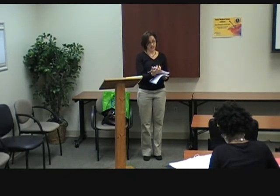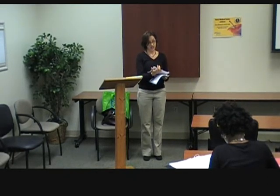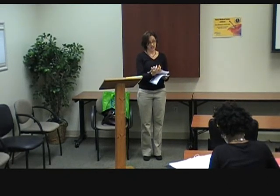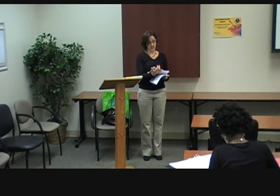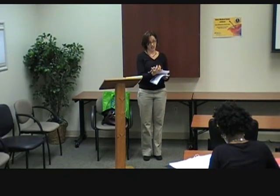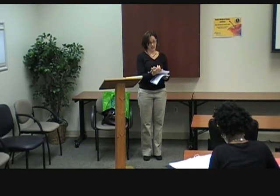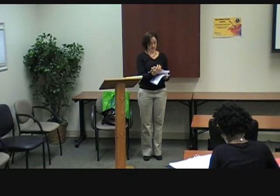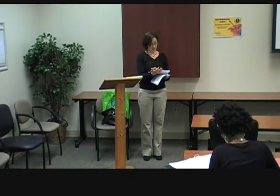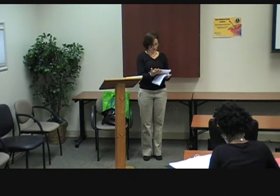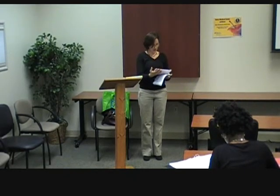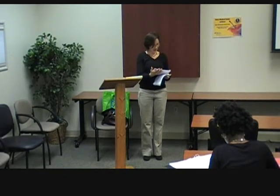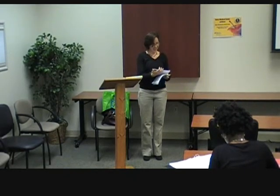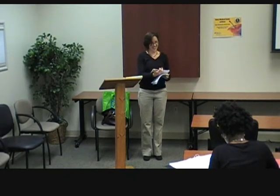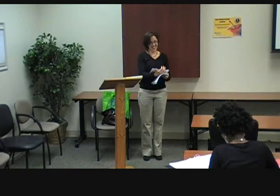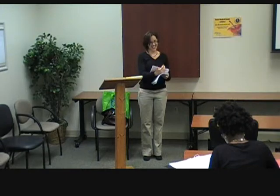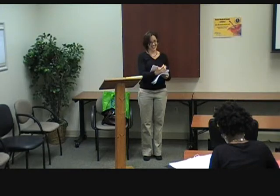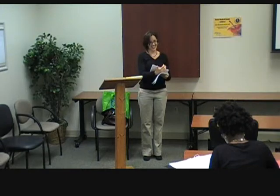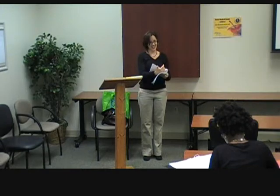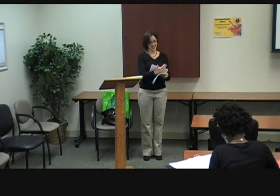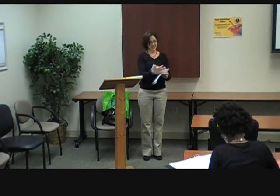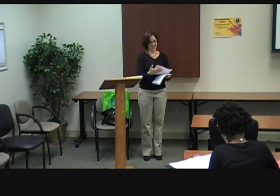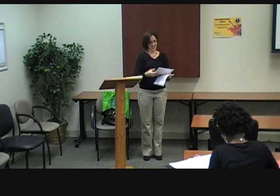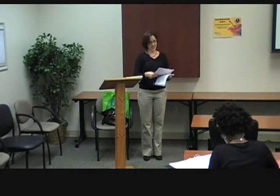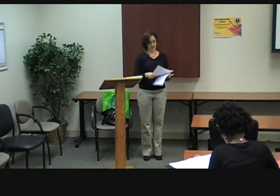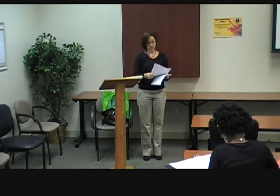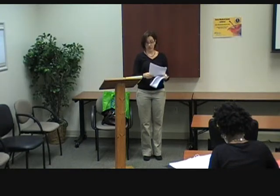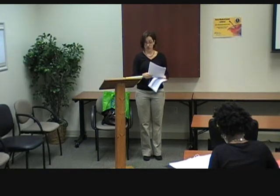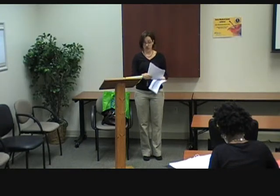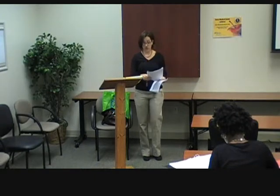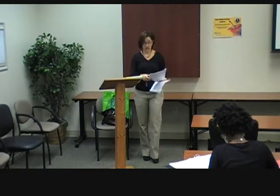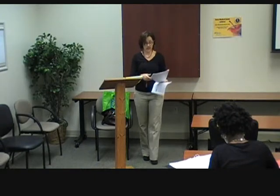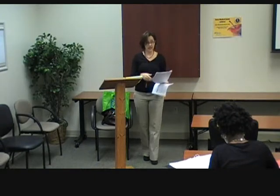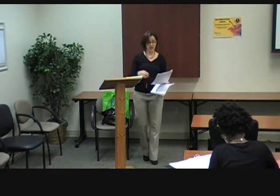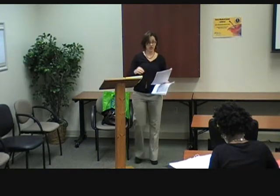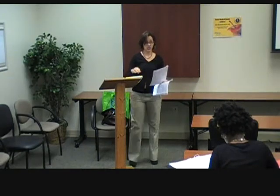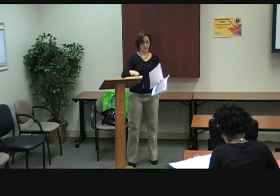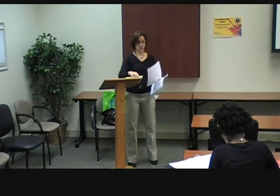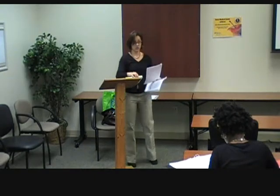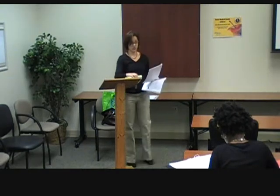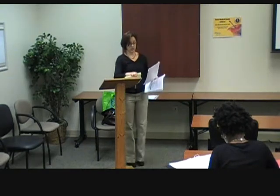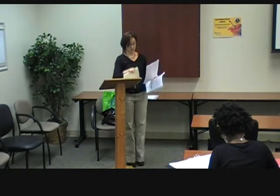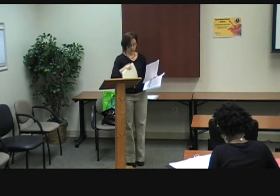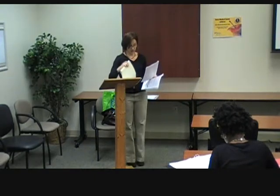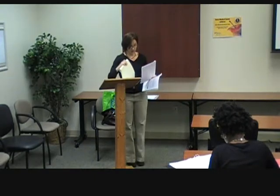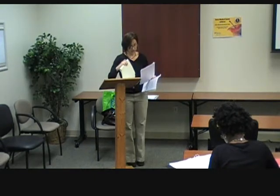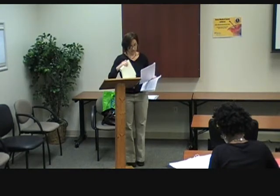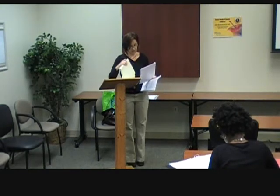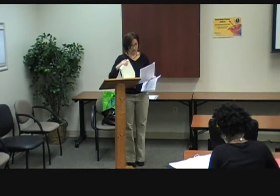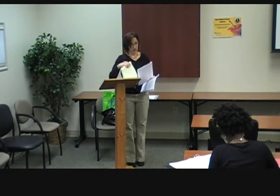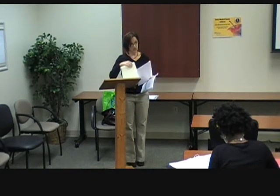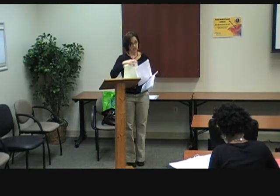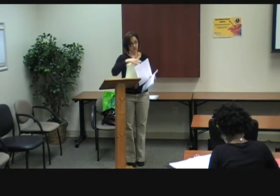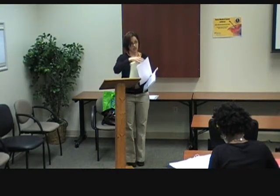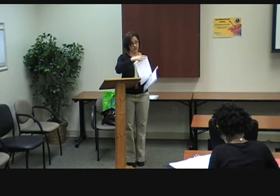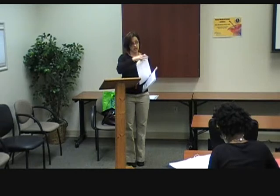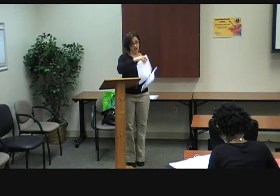test. Not on the test? Some people are not good test takers though. My memory is bad.